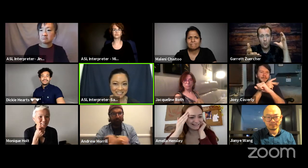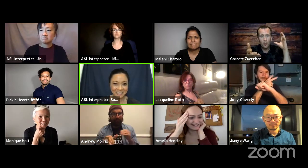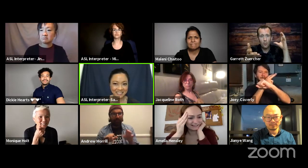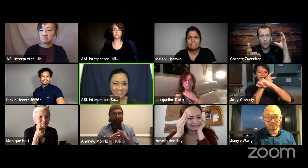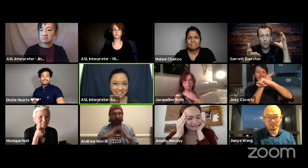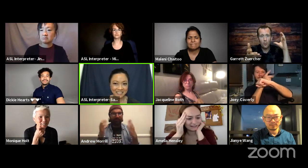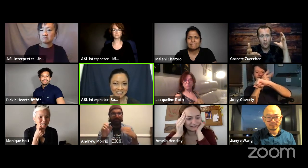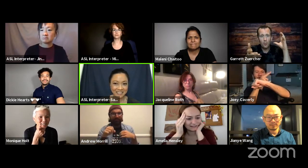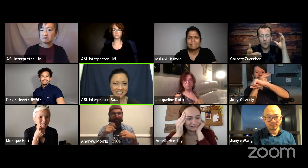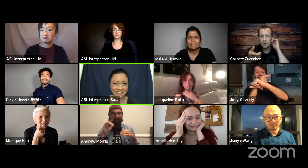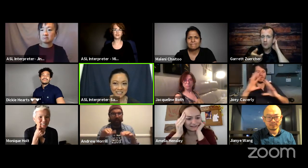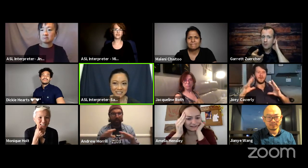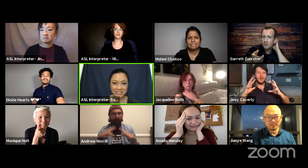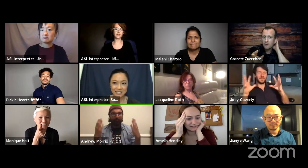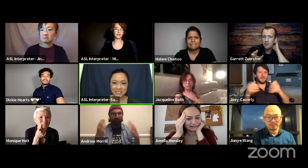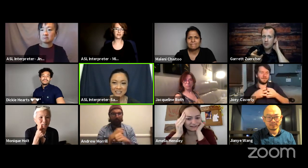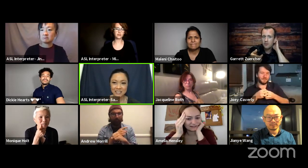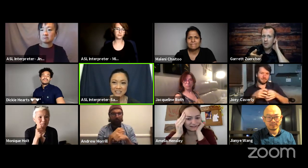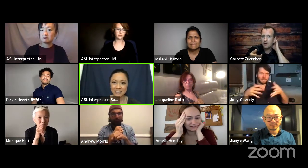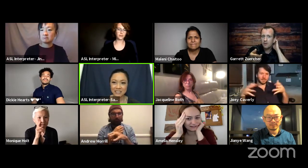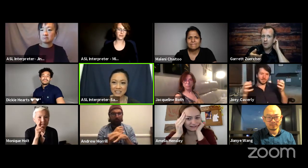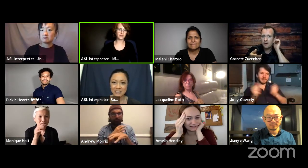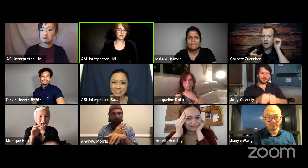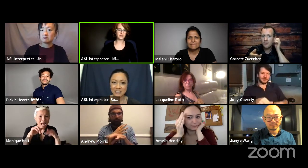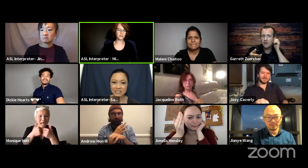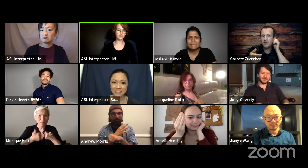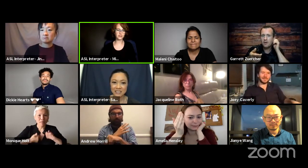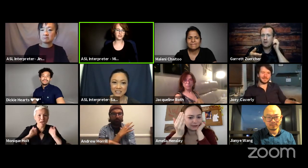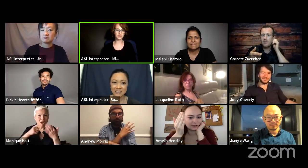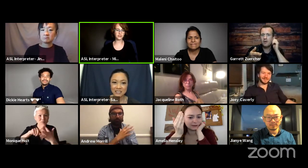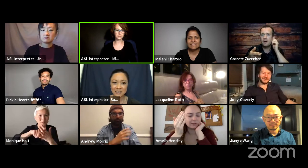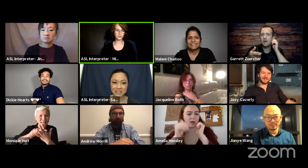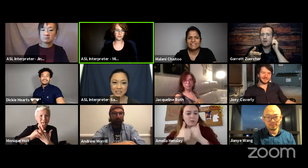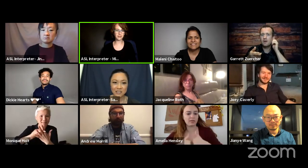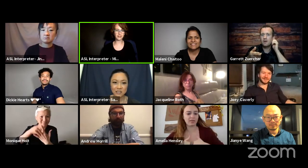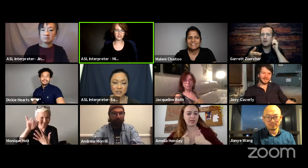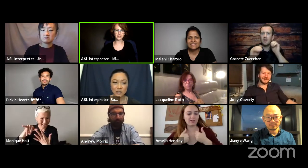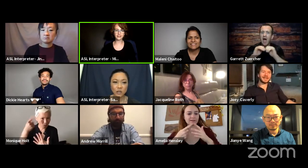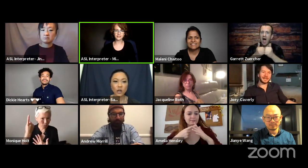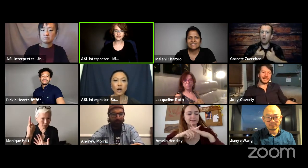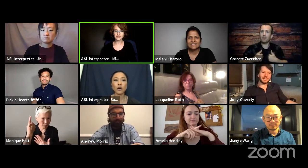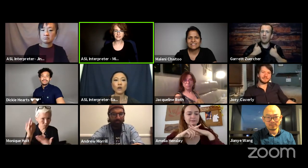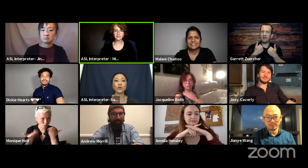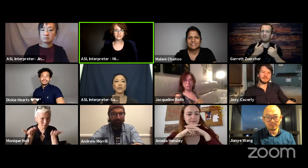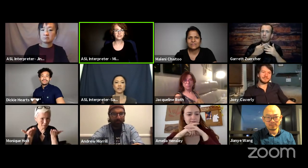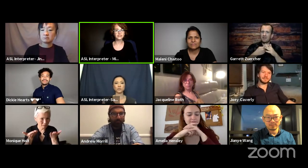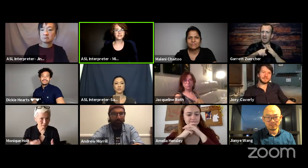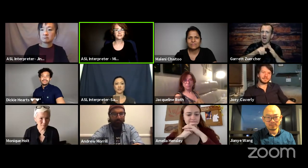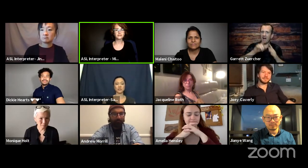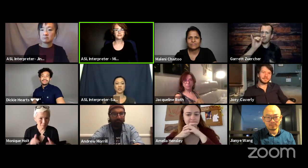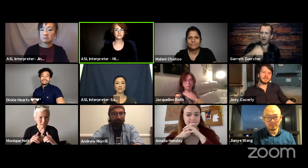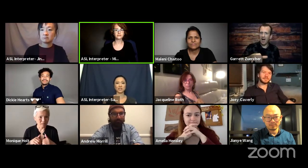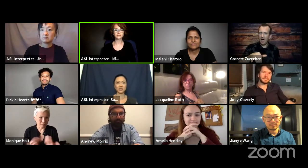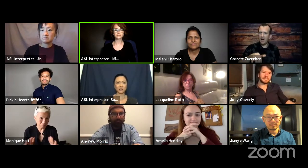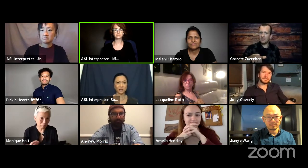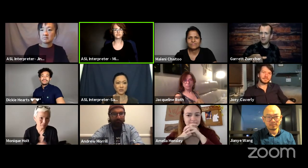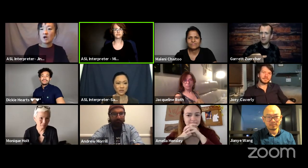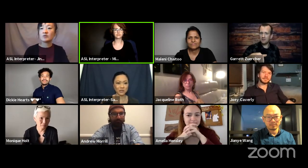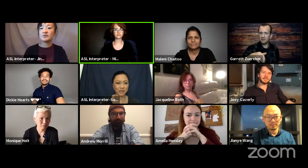The, with the swimming. I think it was. Oh, in the